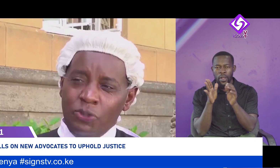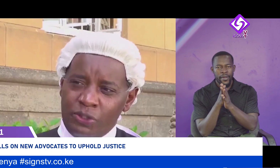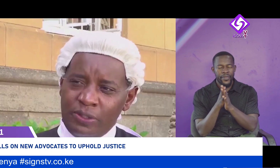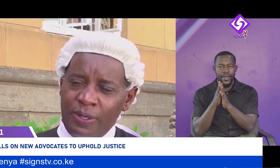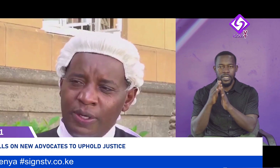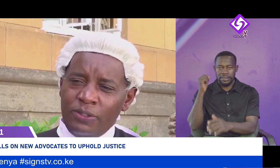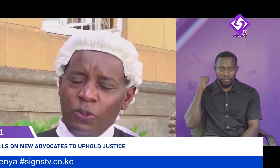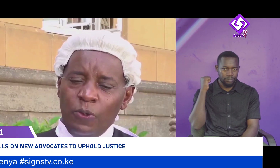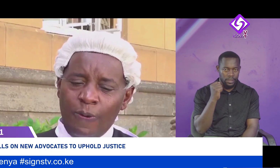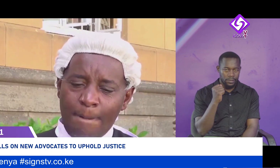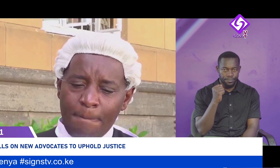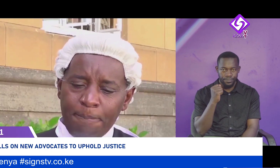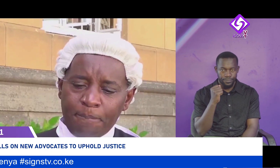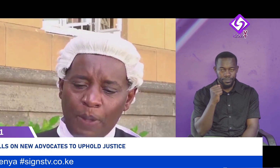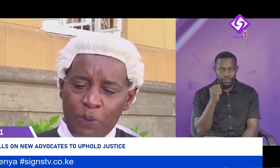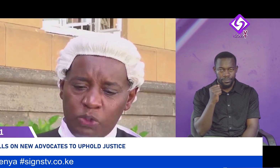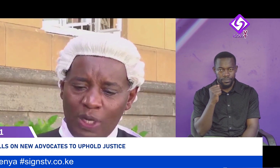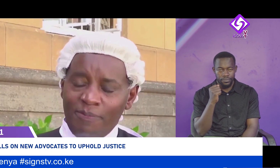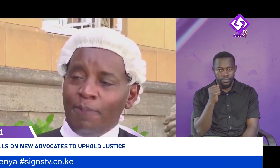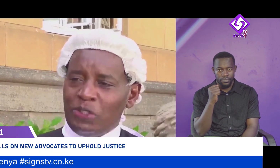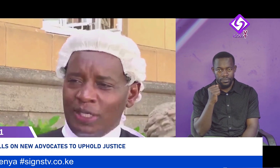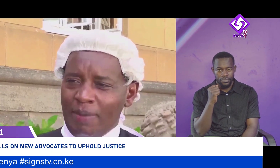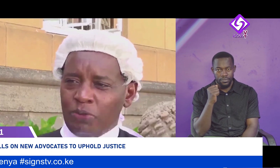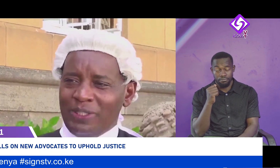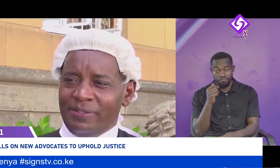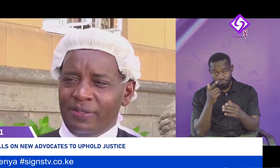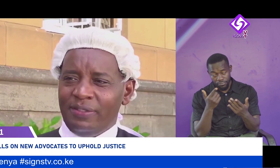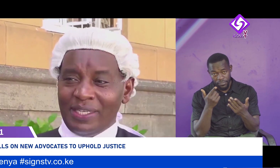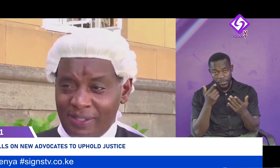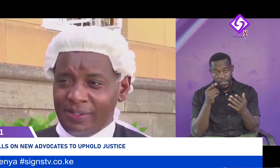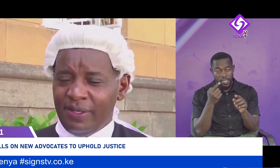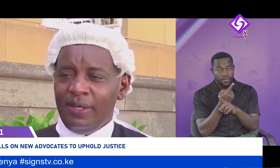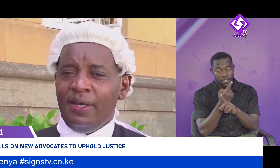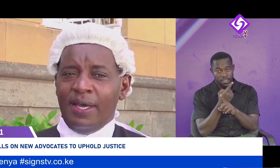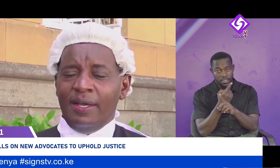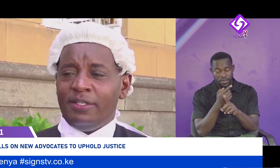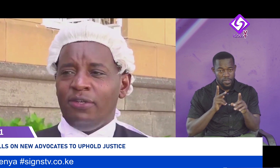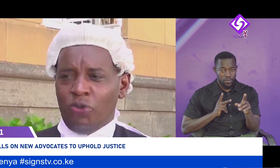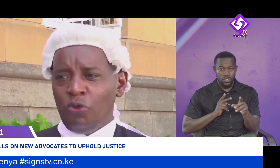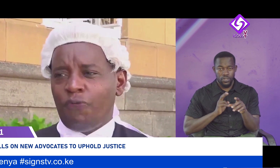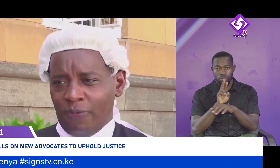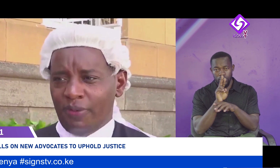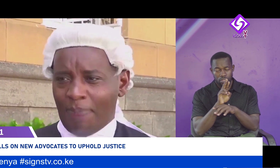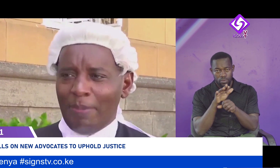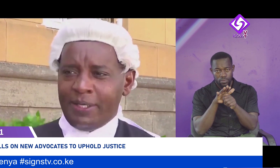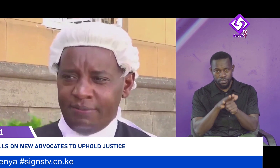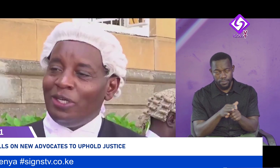use to push what I've been passionate about, which is justice and doing good for the public. Secondary